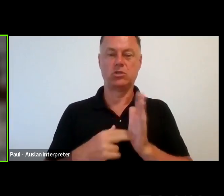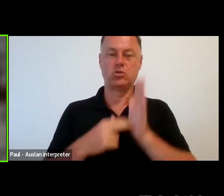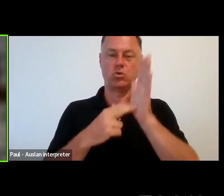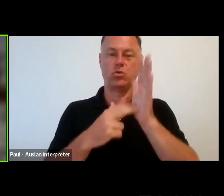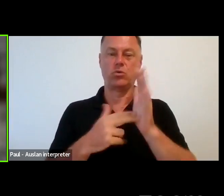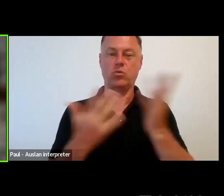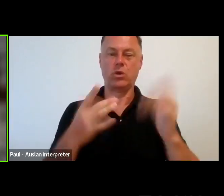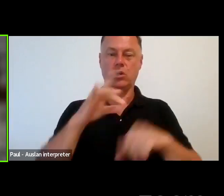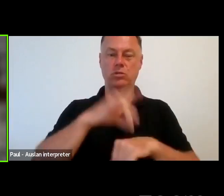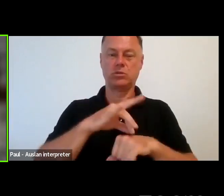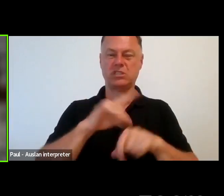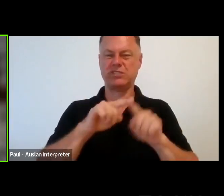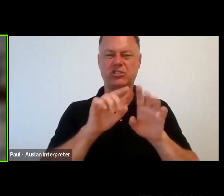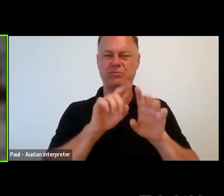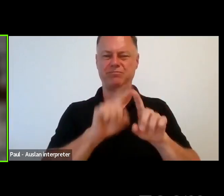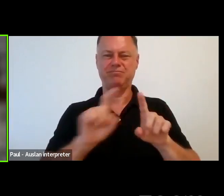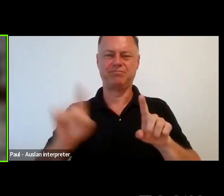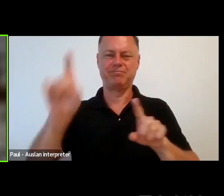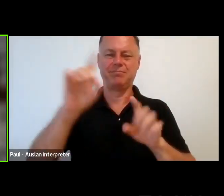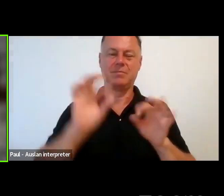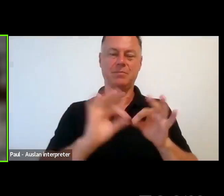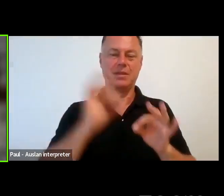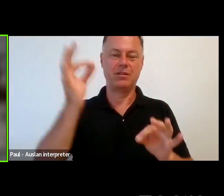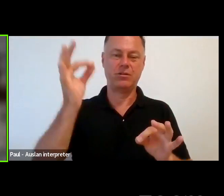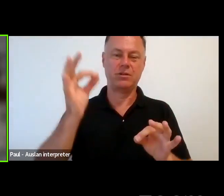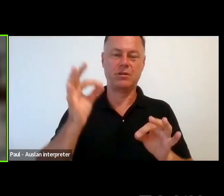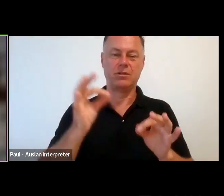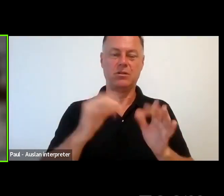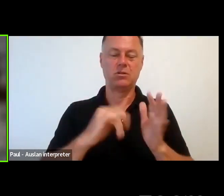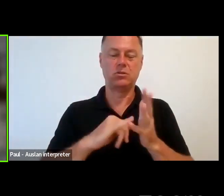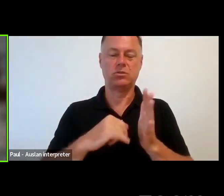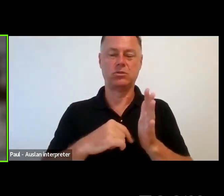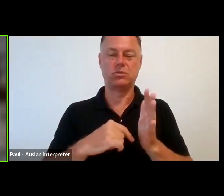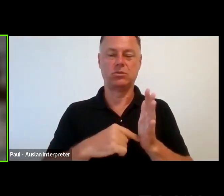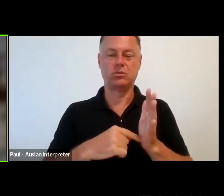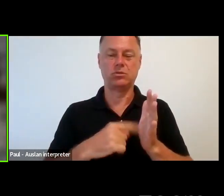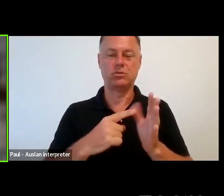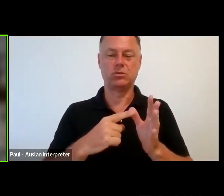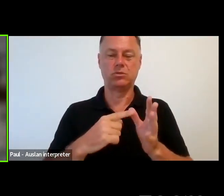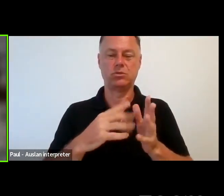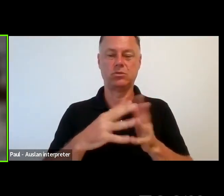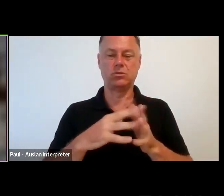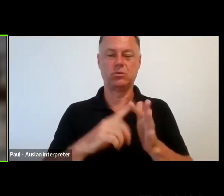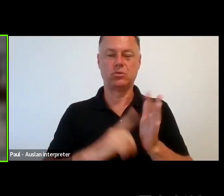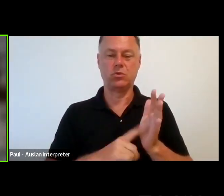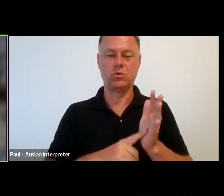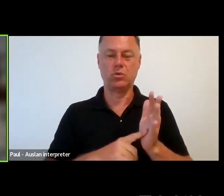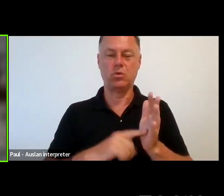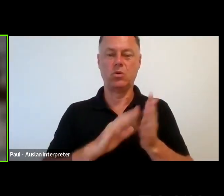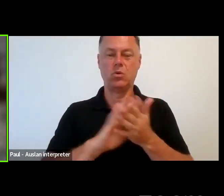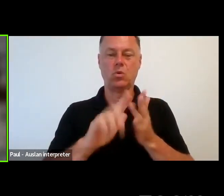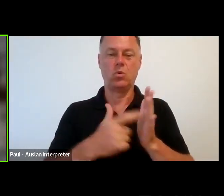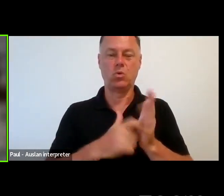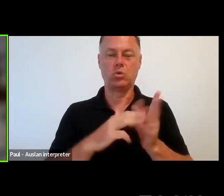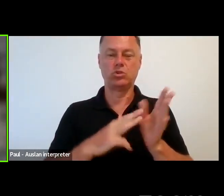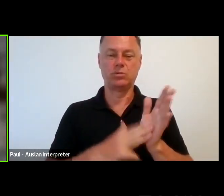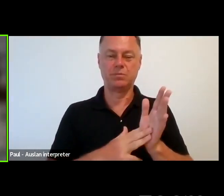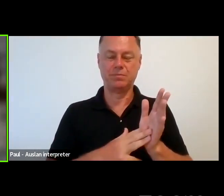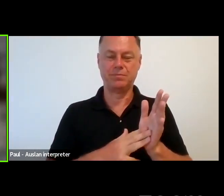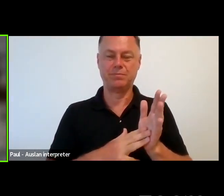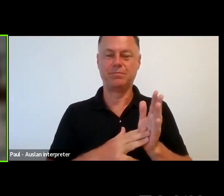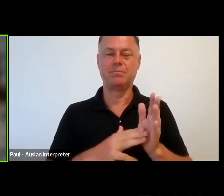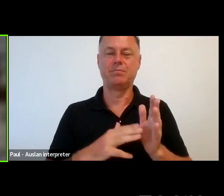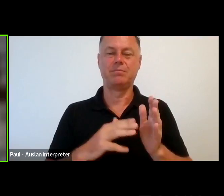campuses across the region in Ballarat, Stawell, Horsham, Dimboola and Edenhope. And